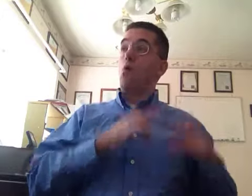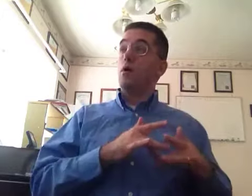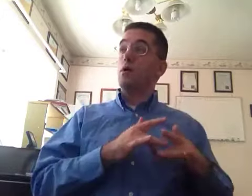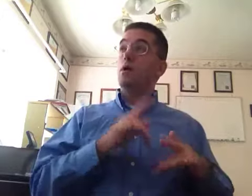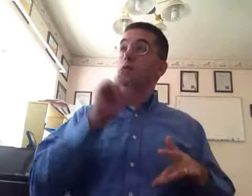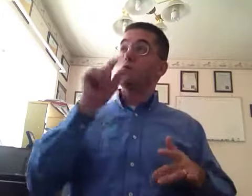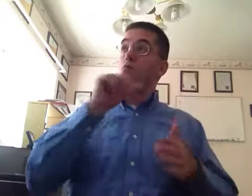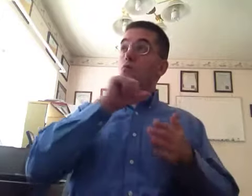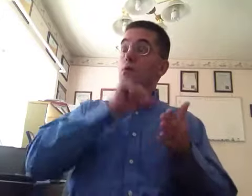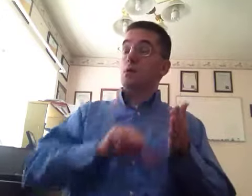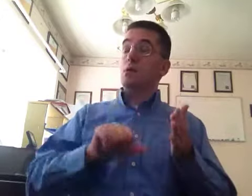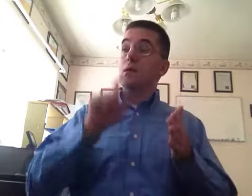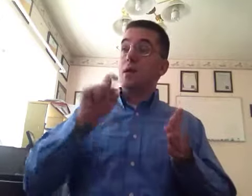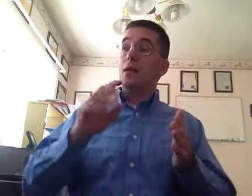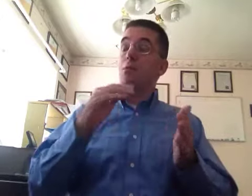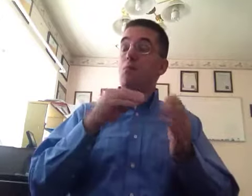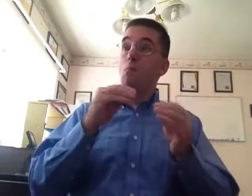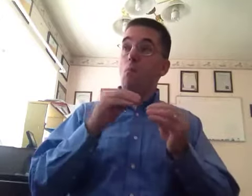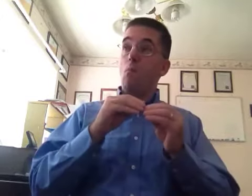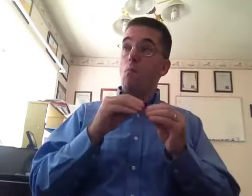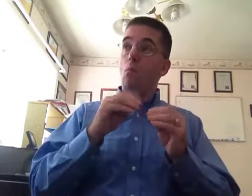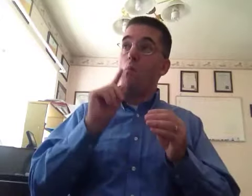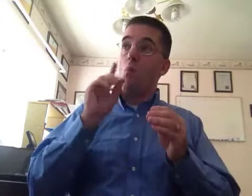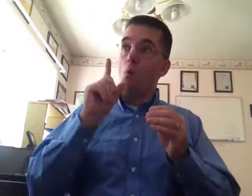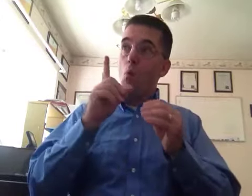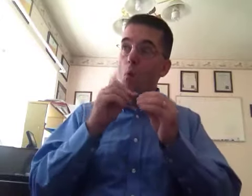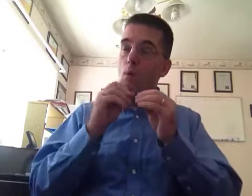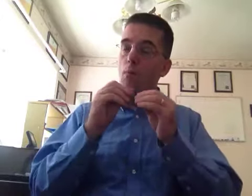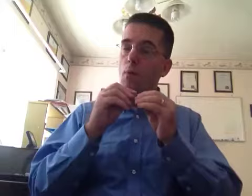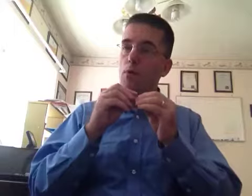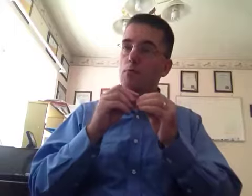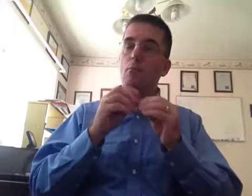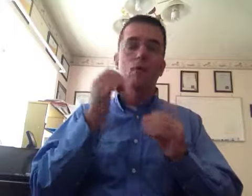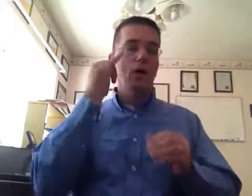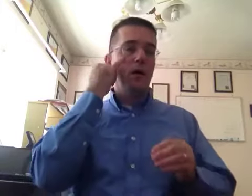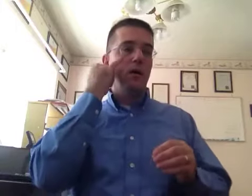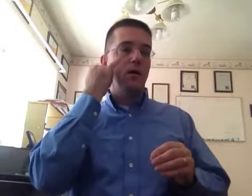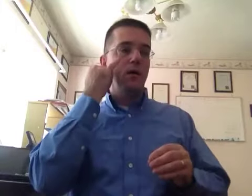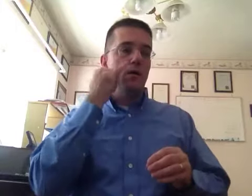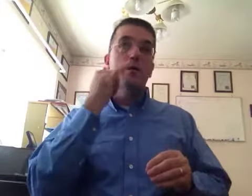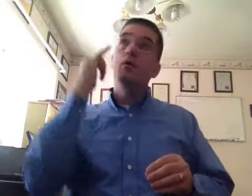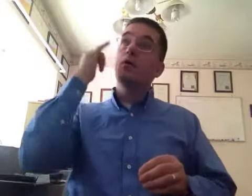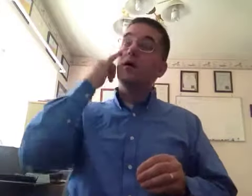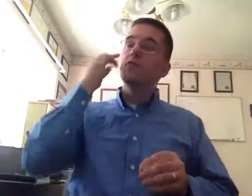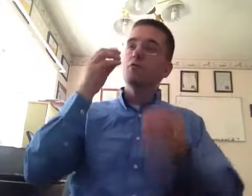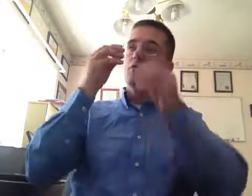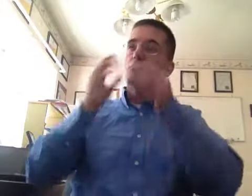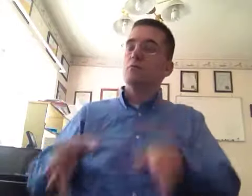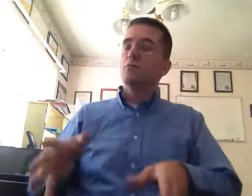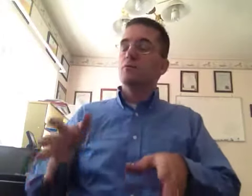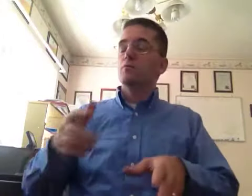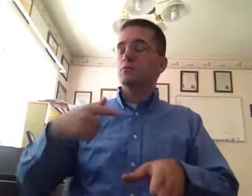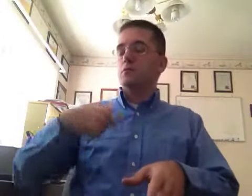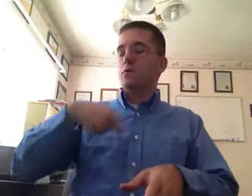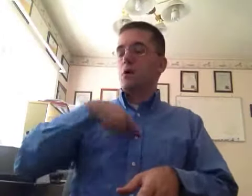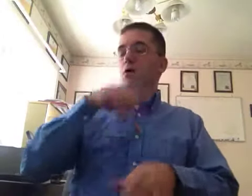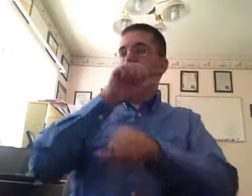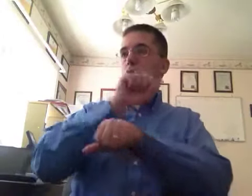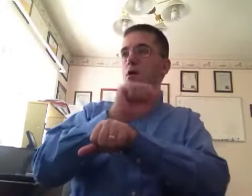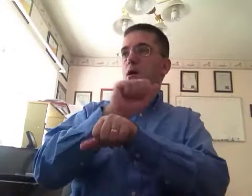away? Well, if we were to lose our job. But, as you always say, Murphy's always around the corner. So, we're just